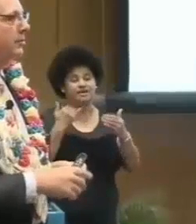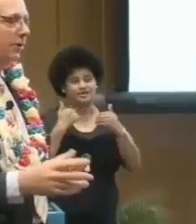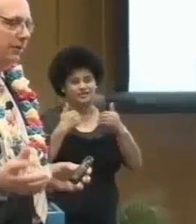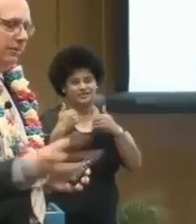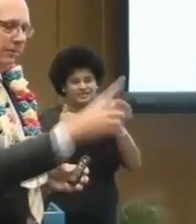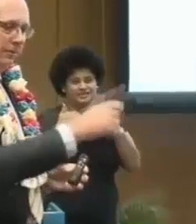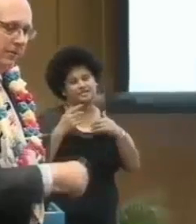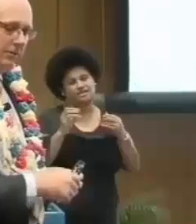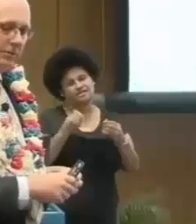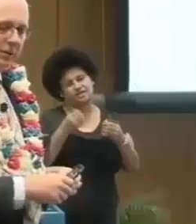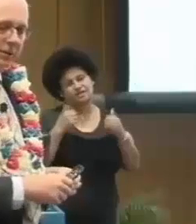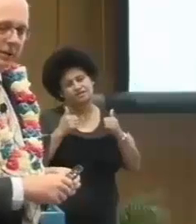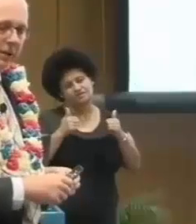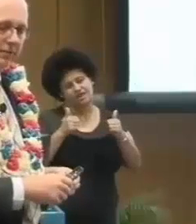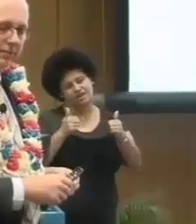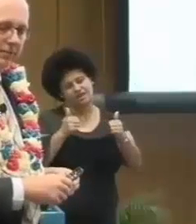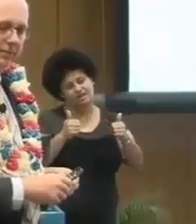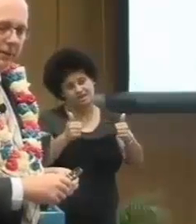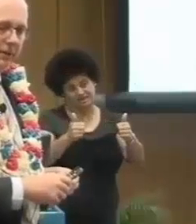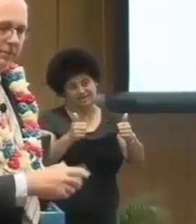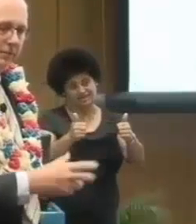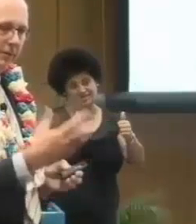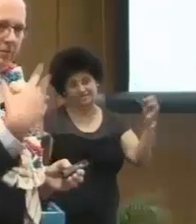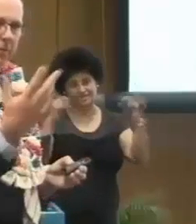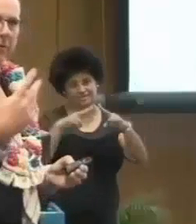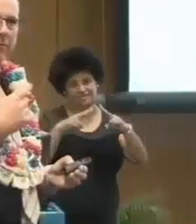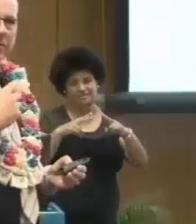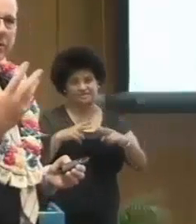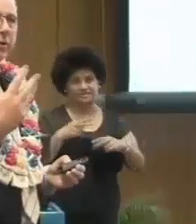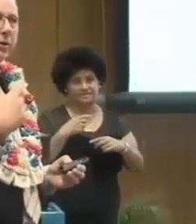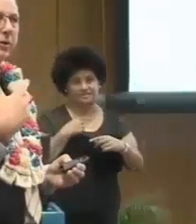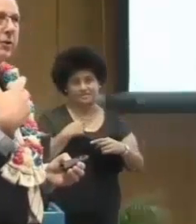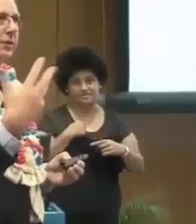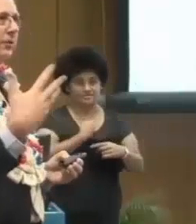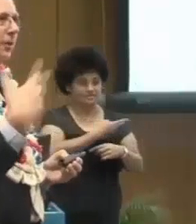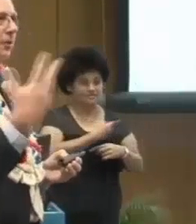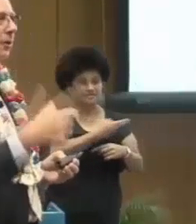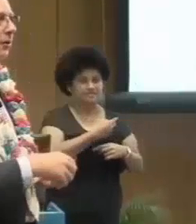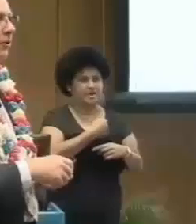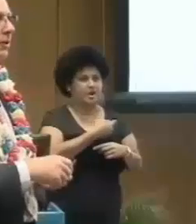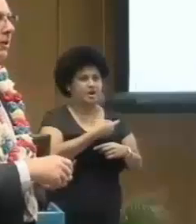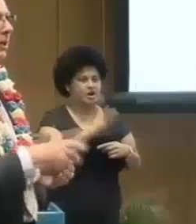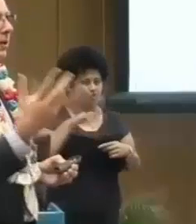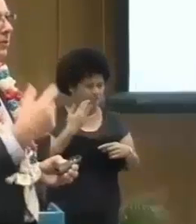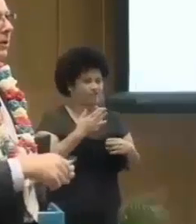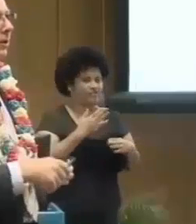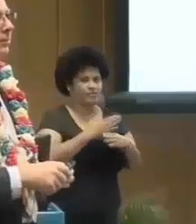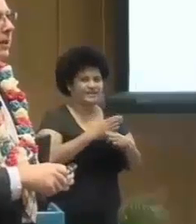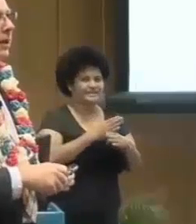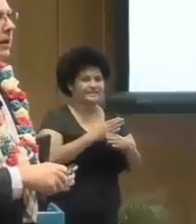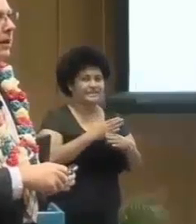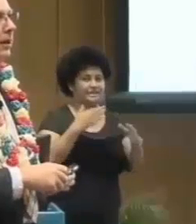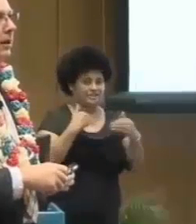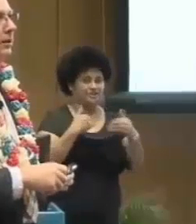and we're driving through Sydney. He said, Kim and I, my wife also works at the university, so we both work at the university. He calls